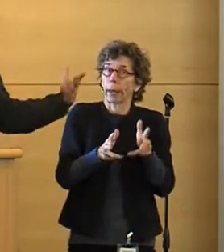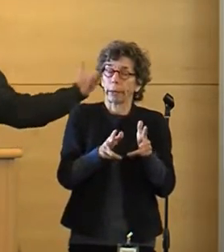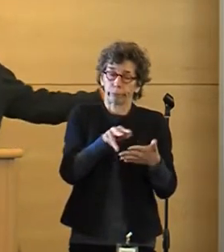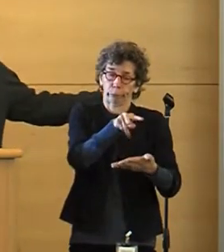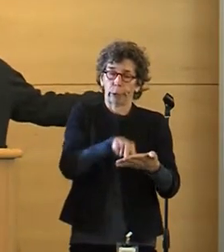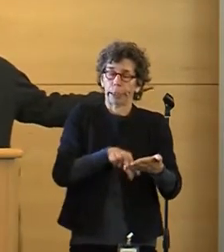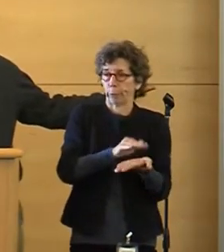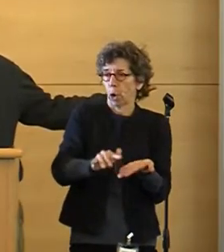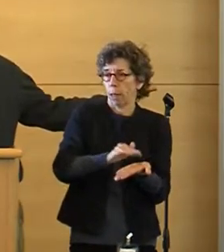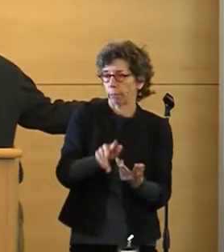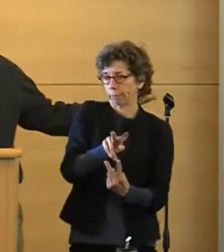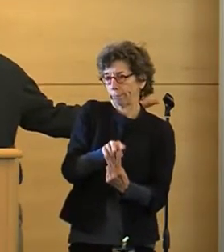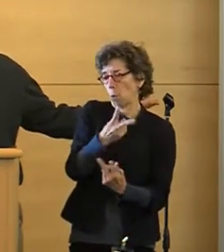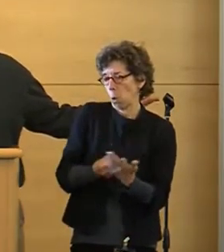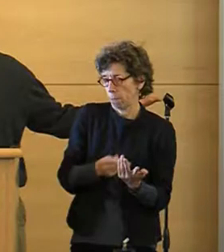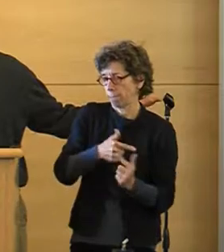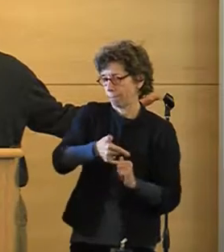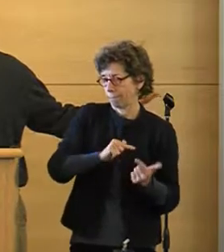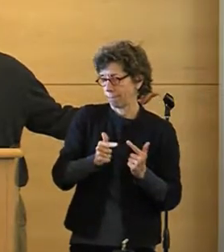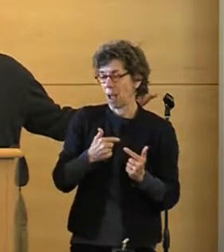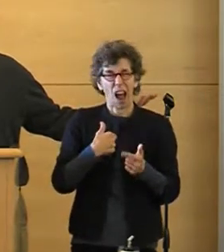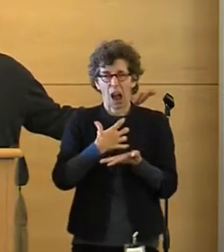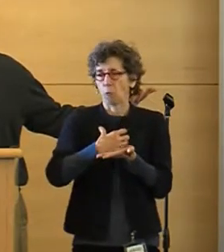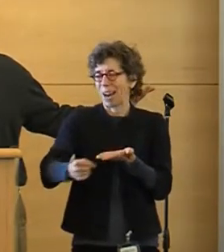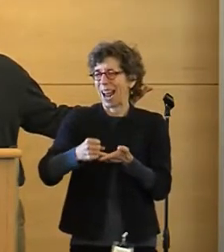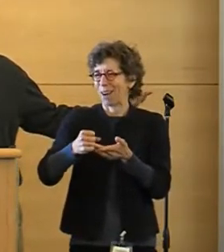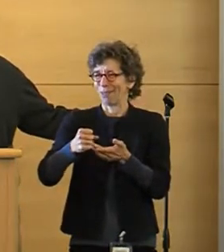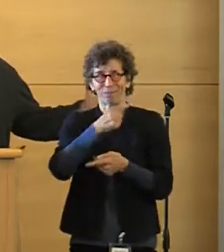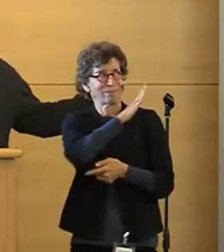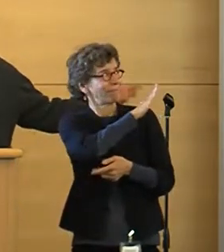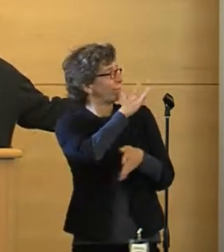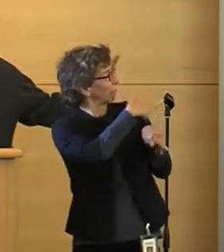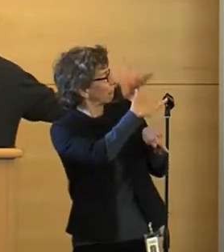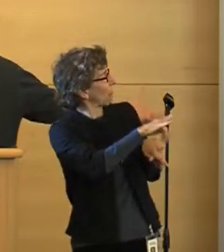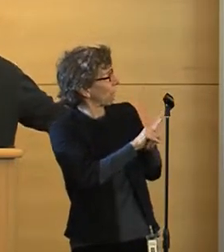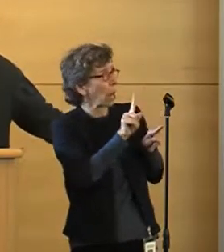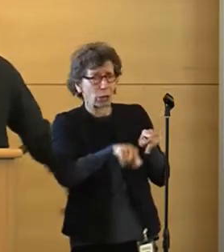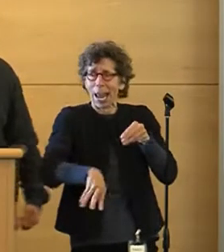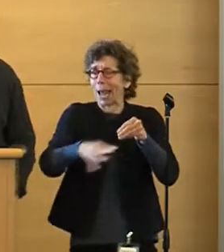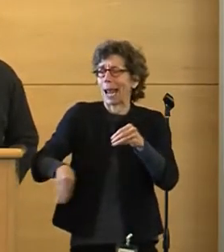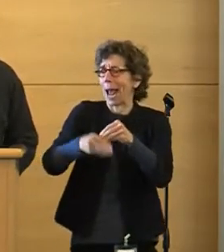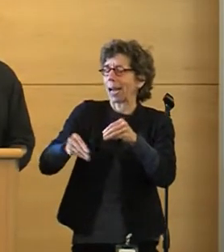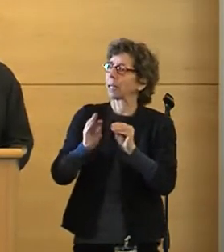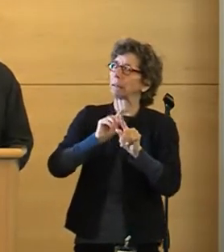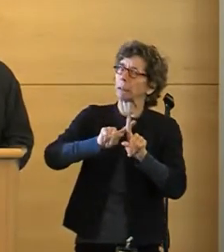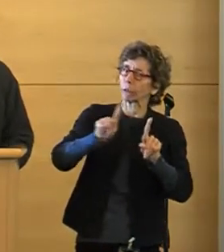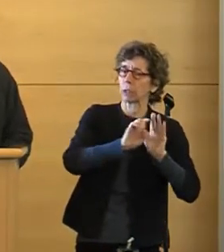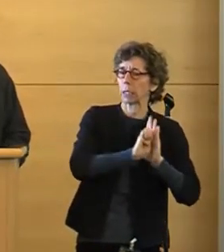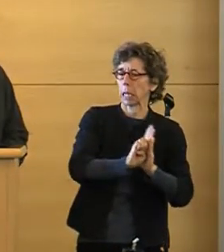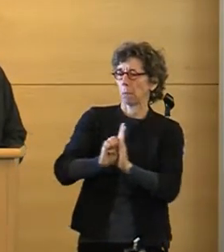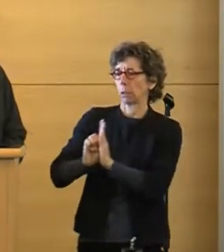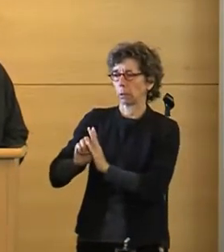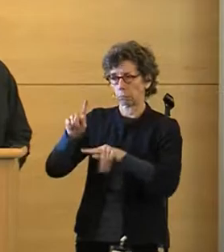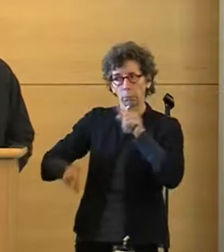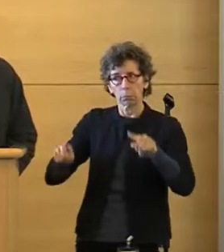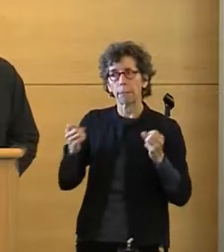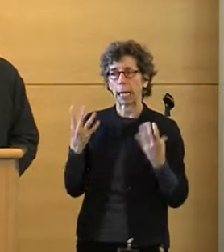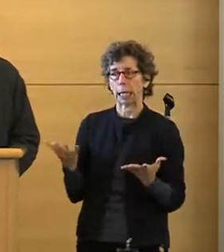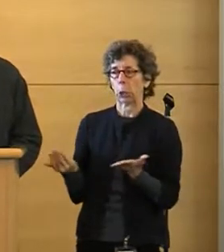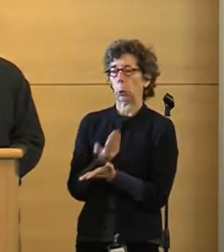be feeling content through a refreshable Braille display. And this goes both ways. They might be using the Braille